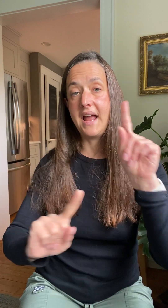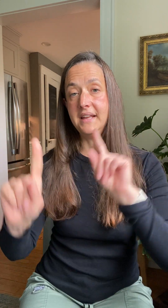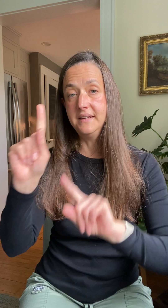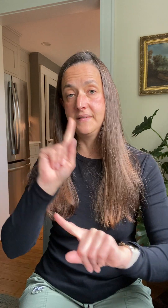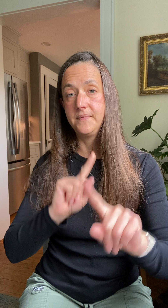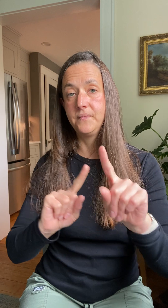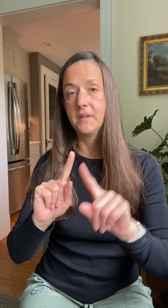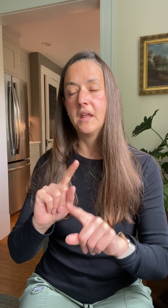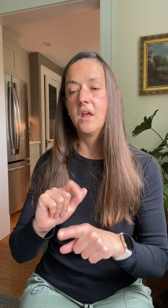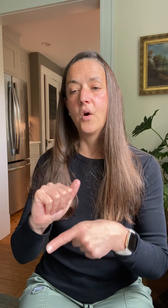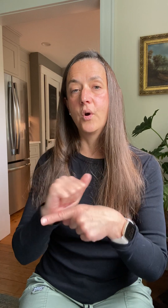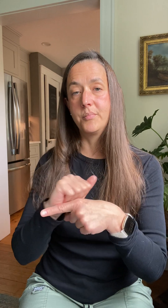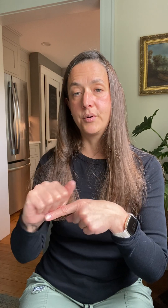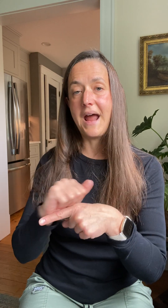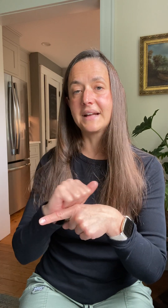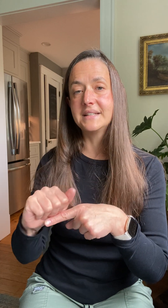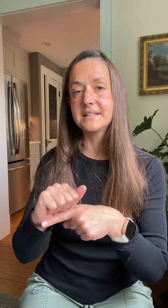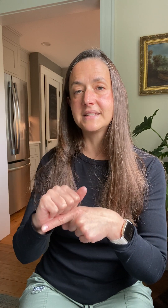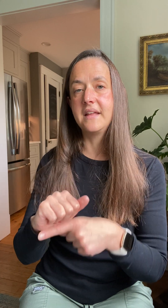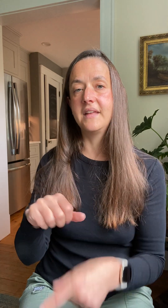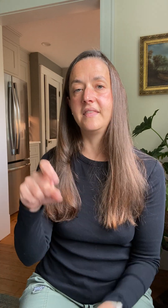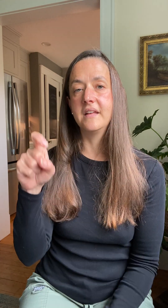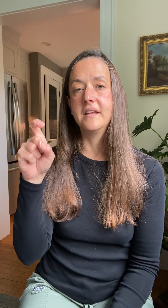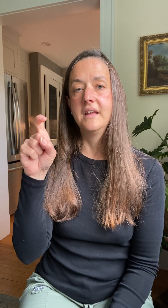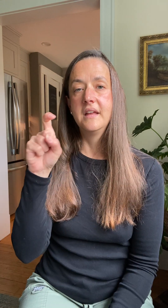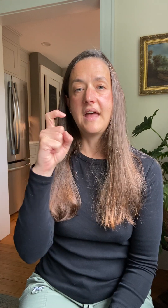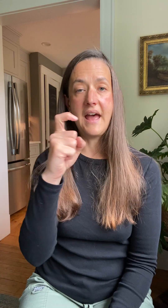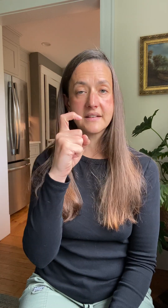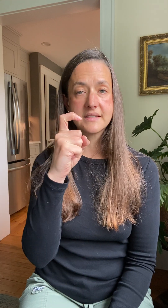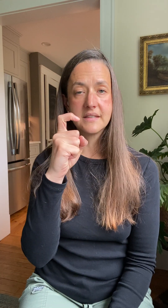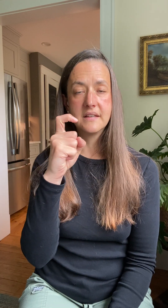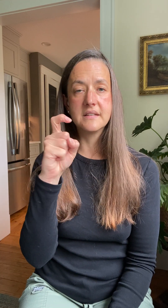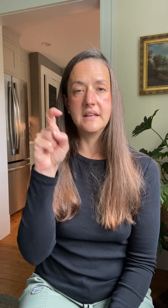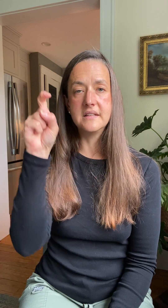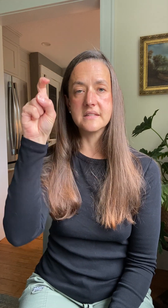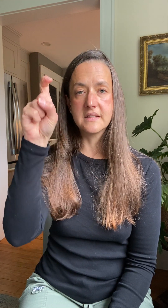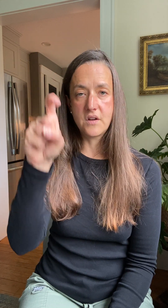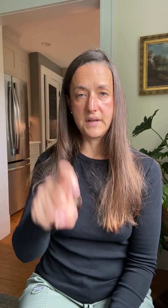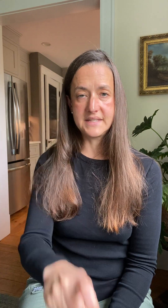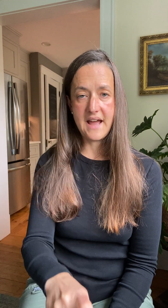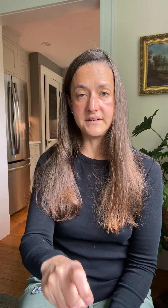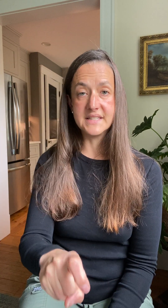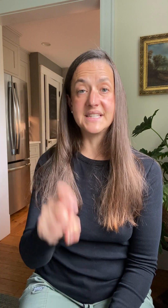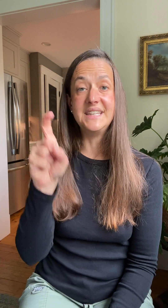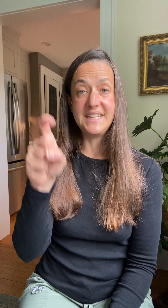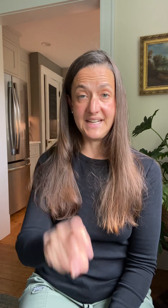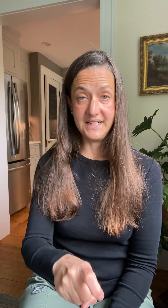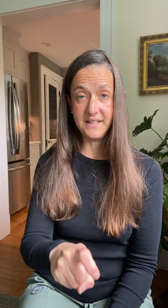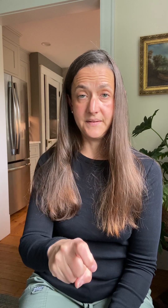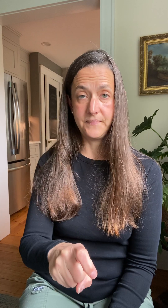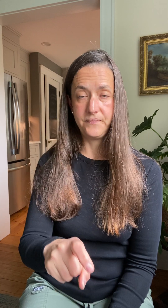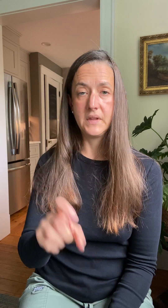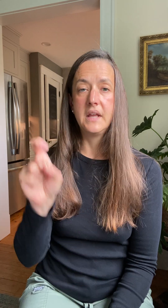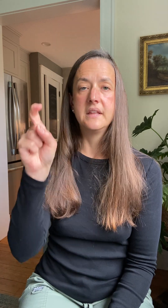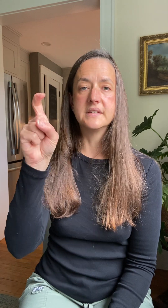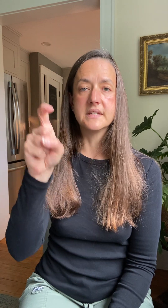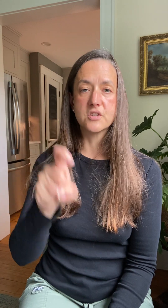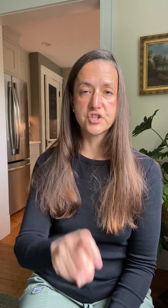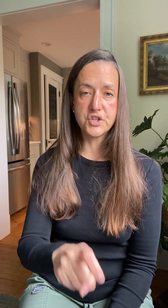sign, or practice, and then the X is going down is need. This is